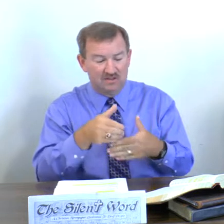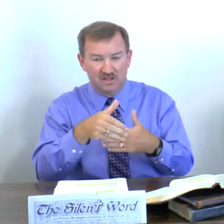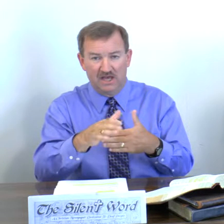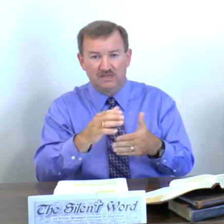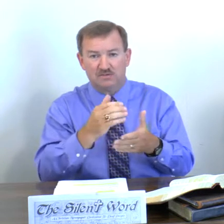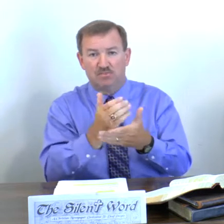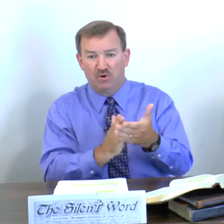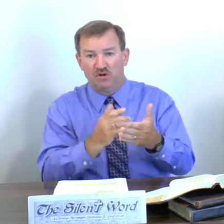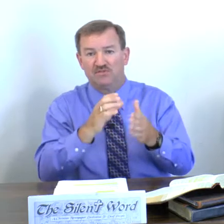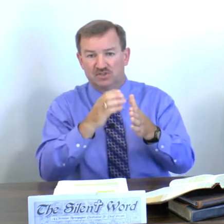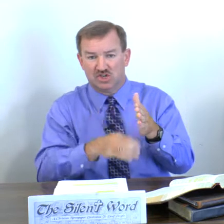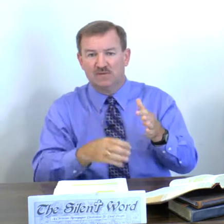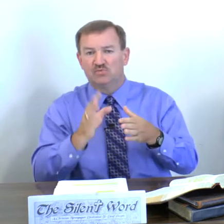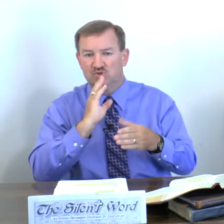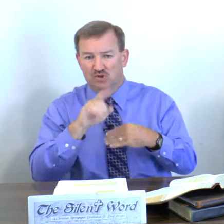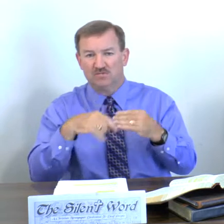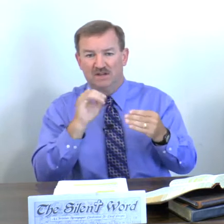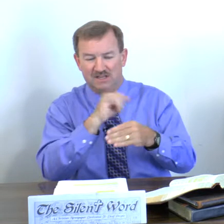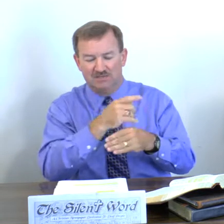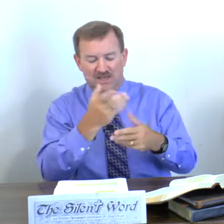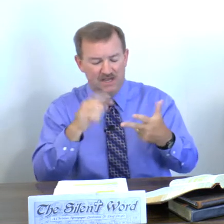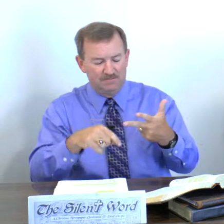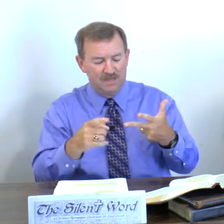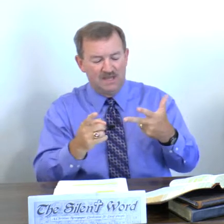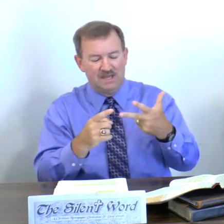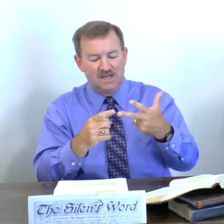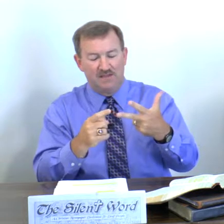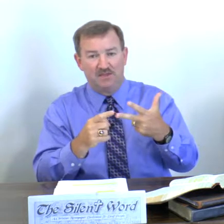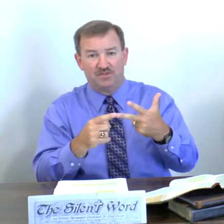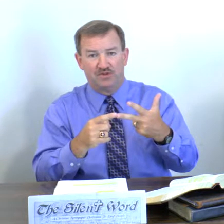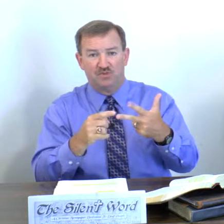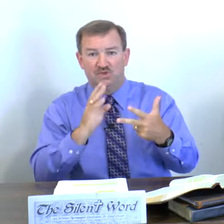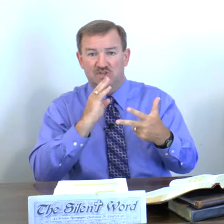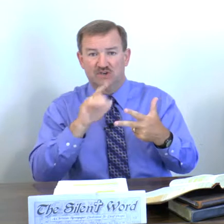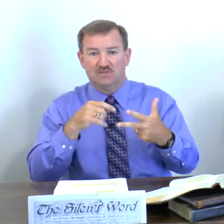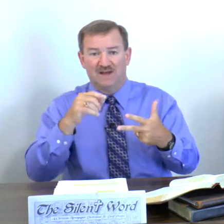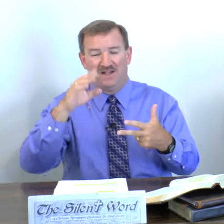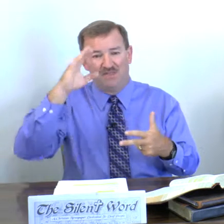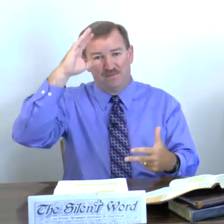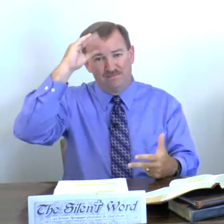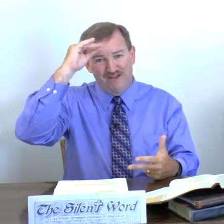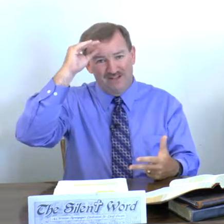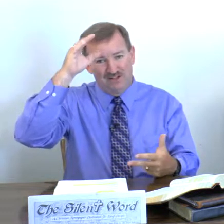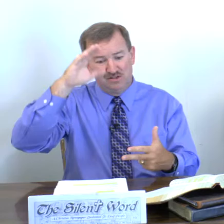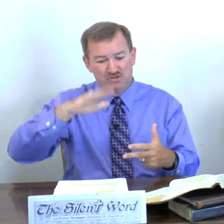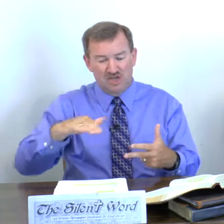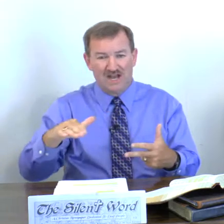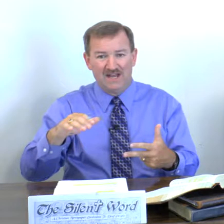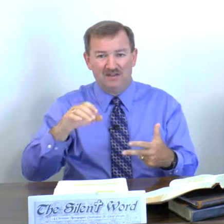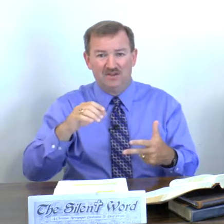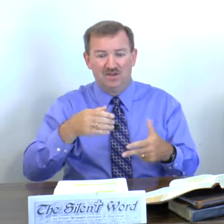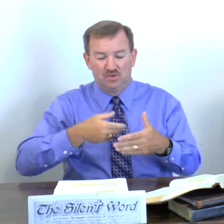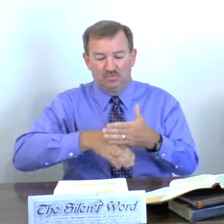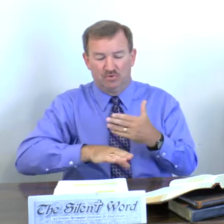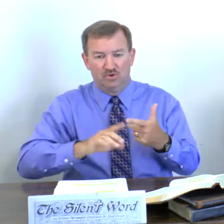the last part of this chapter. We'll talk about him again. And then third, we talked about the male child born